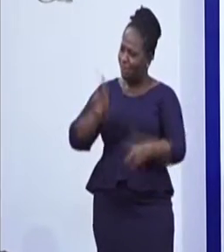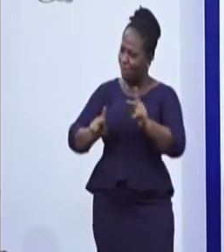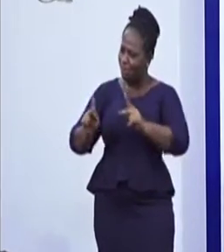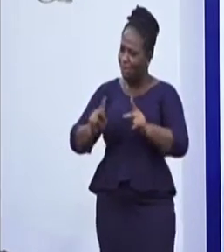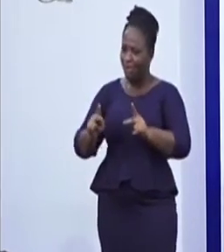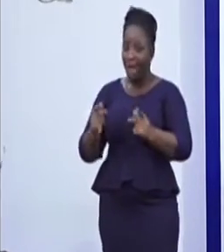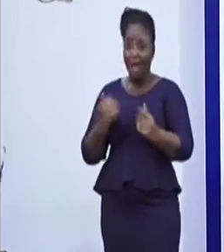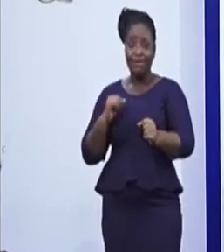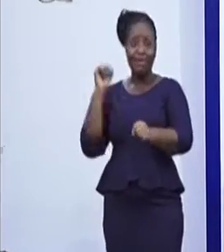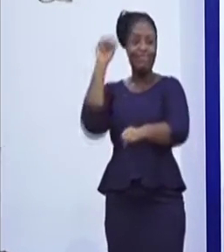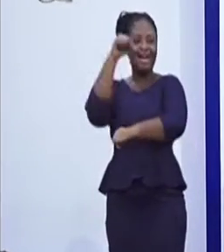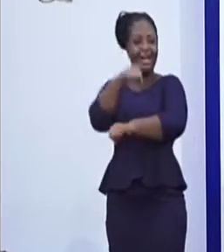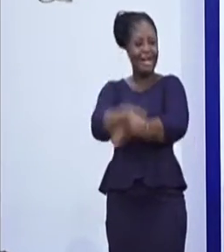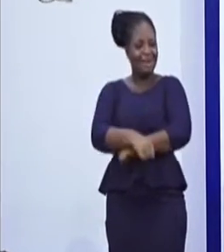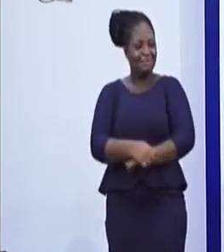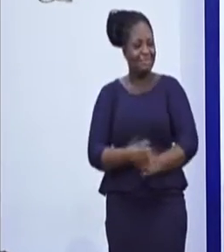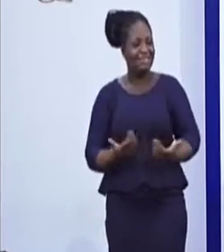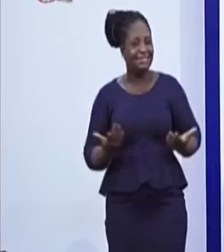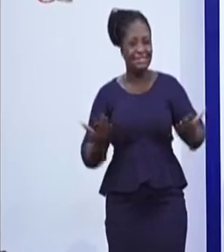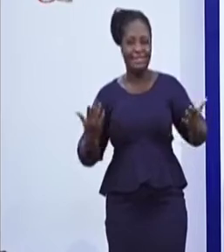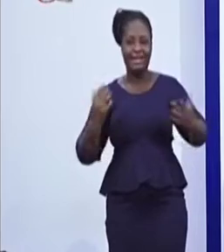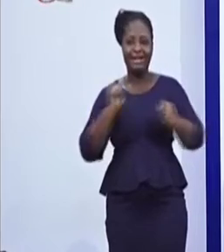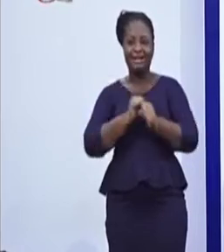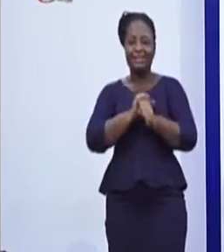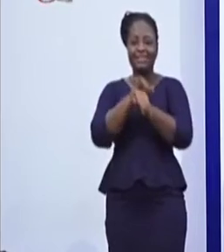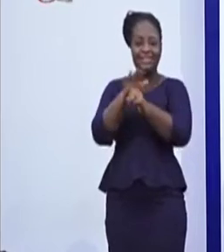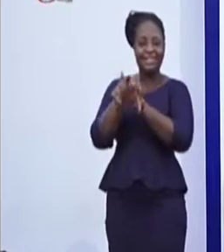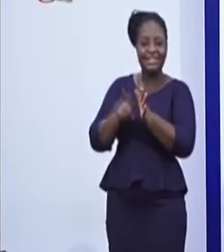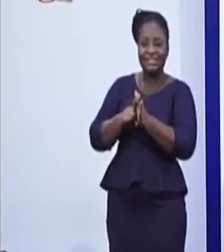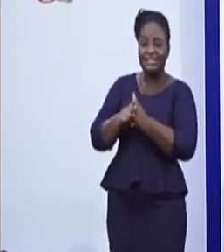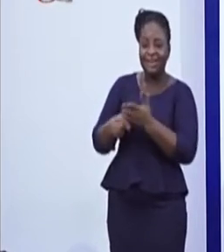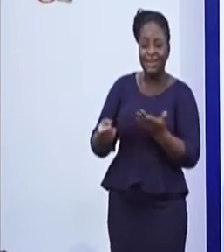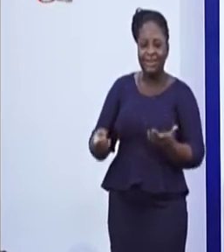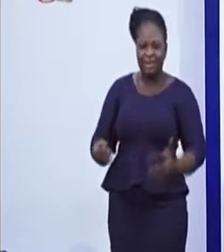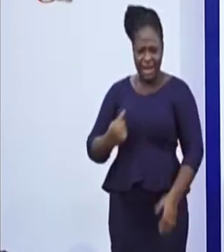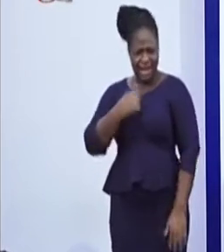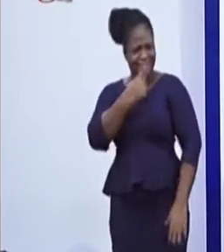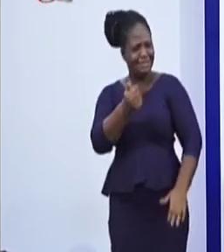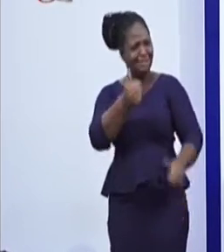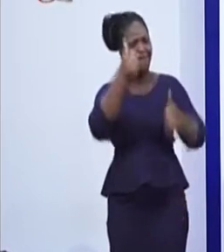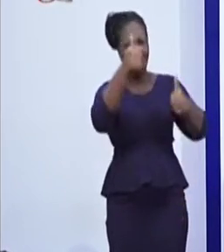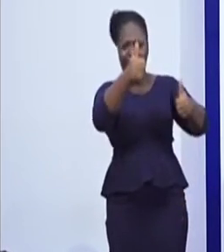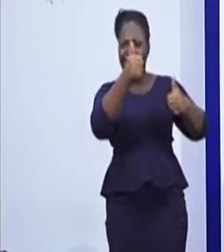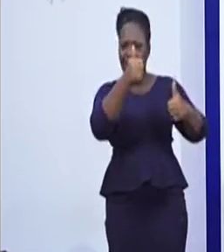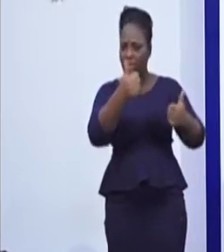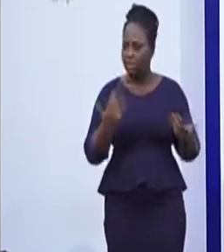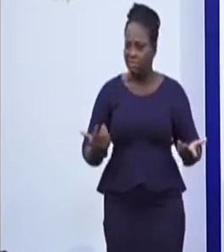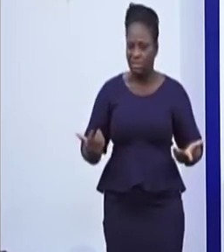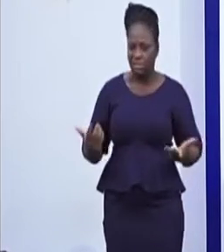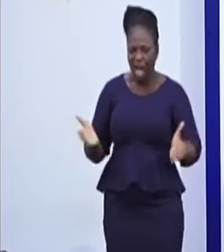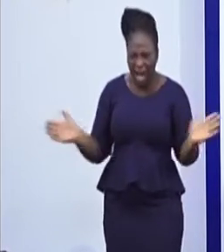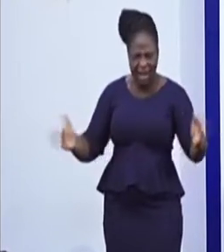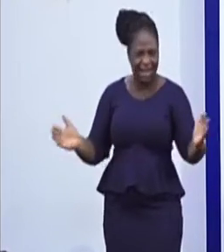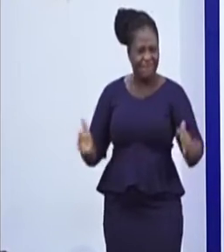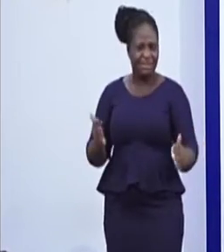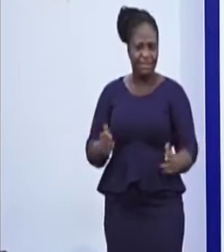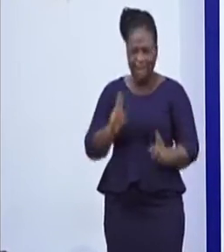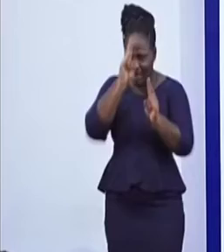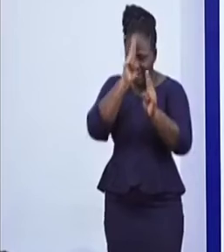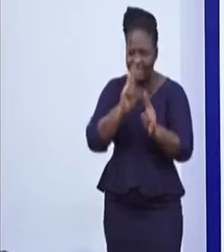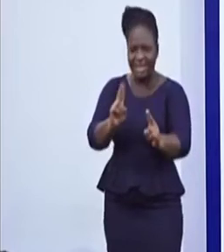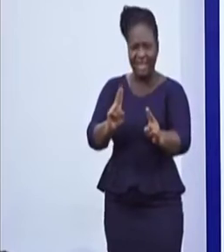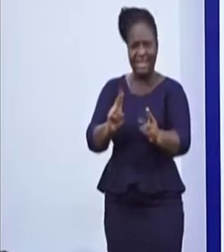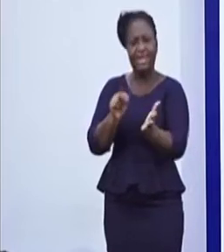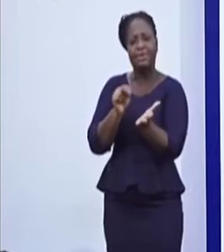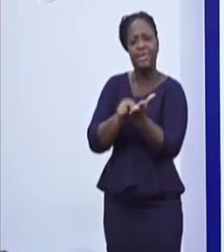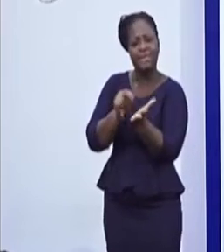who have overcome odds, especially in line of Covid-19. Let's highlight these things. Let's honor our